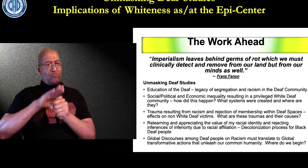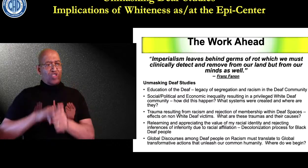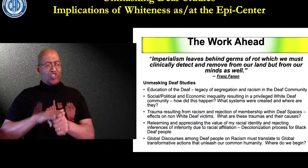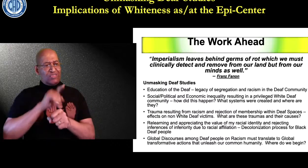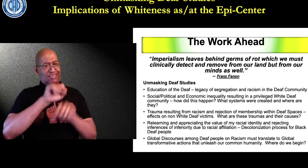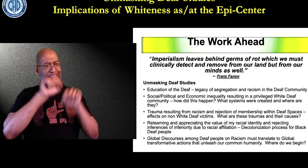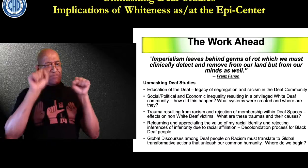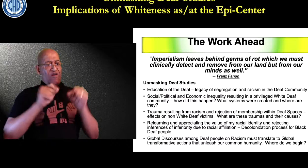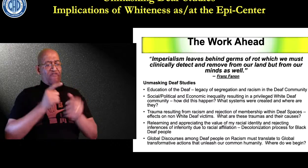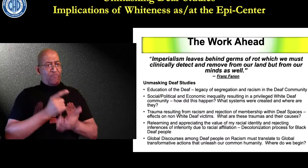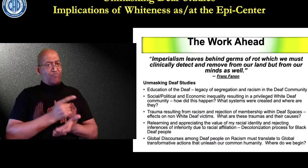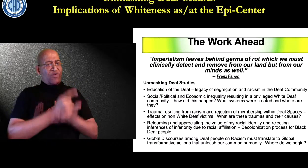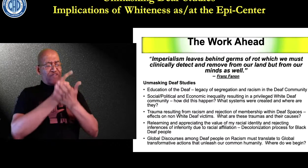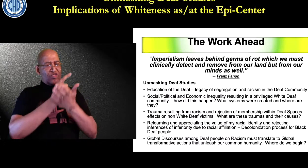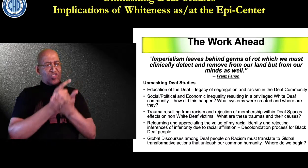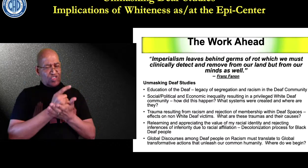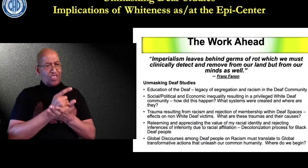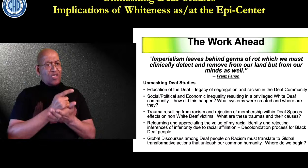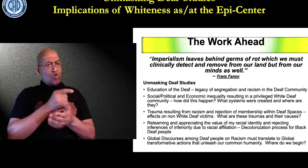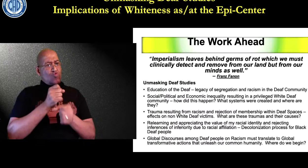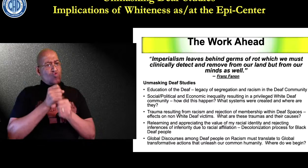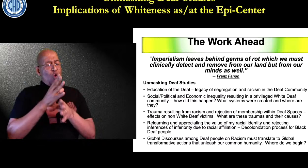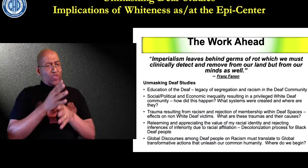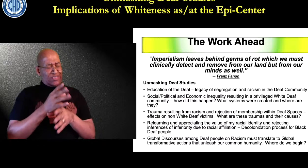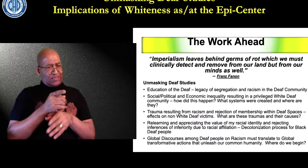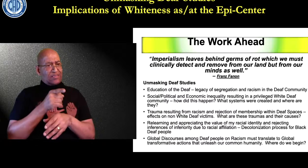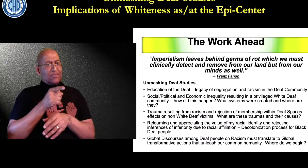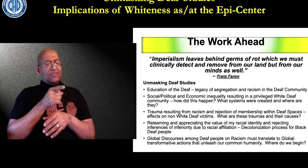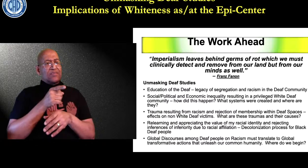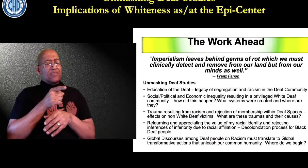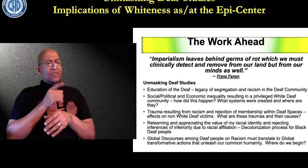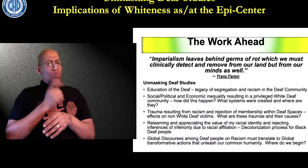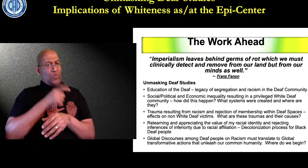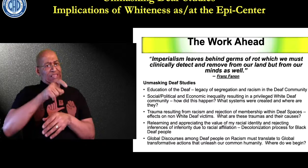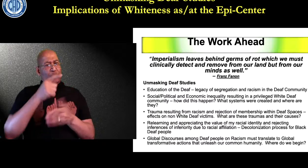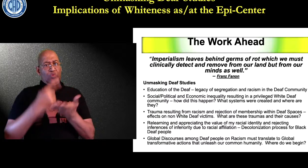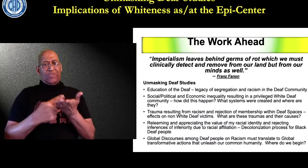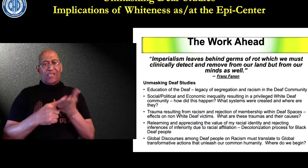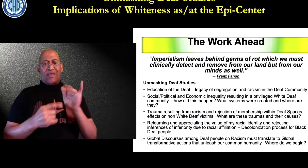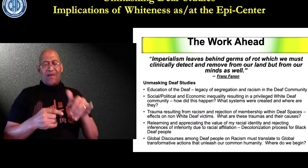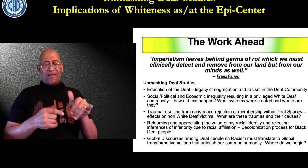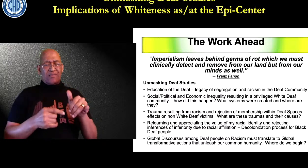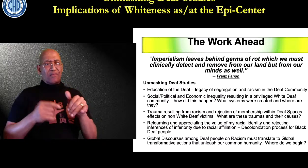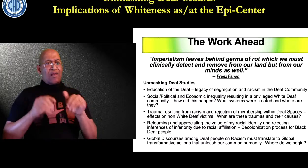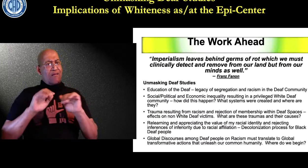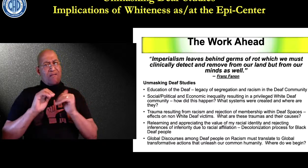This trauma related to oppression in the system and the white privilege,